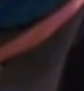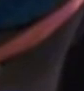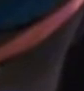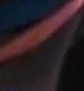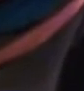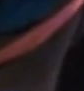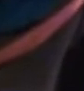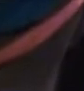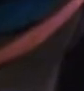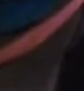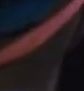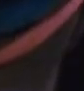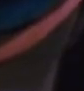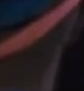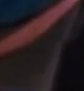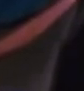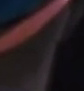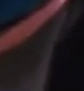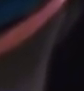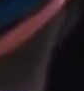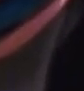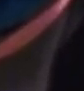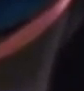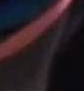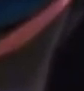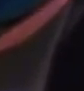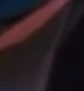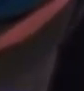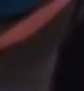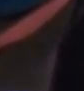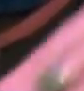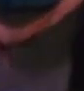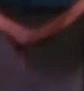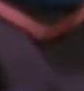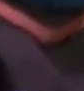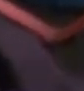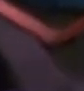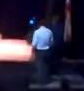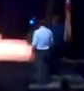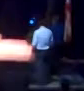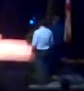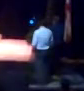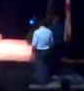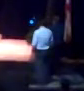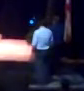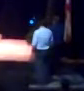wife come August of 54 years to my left today.